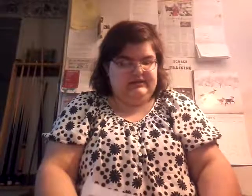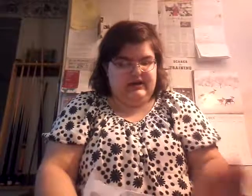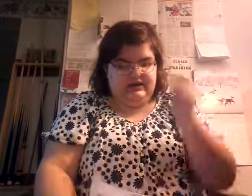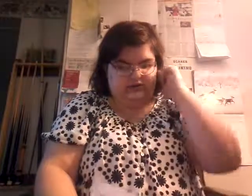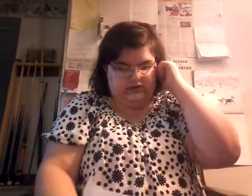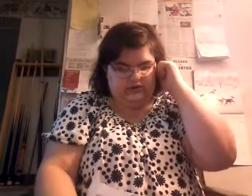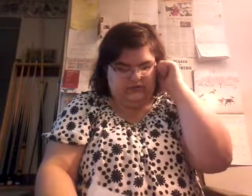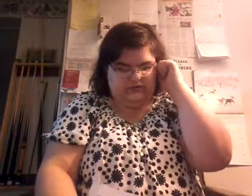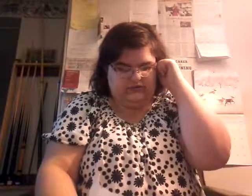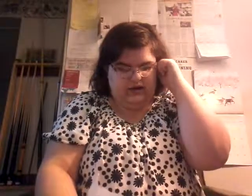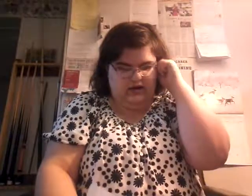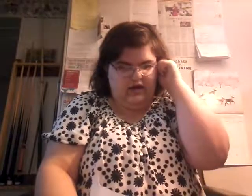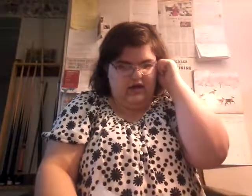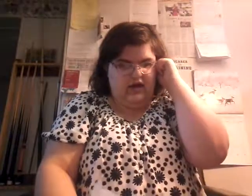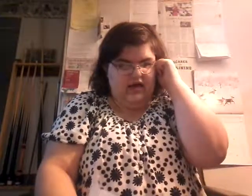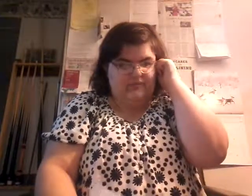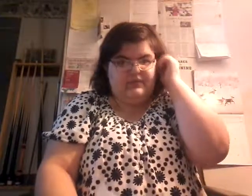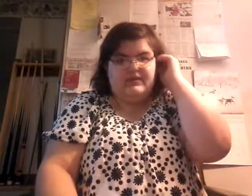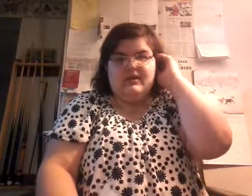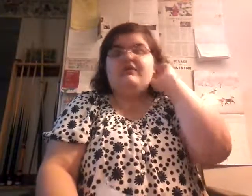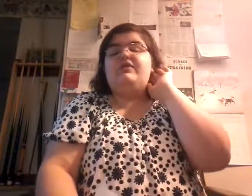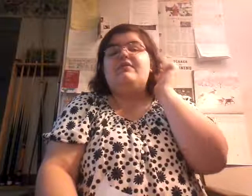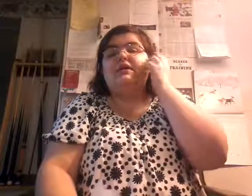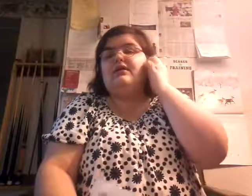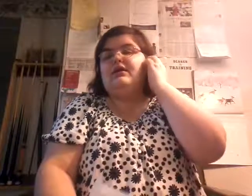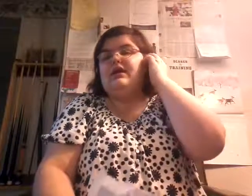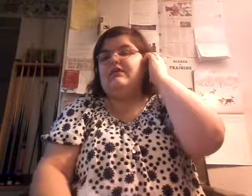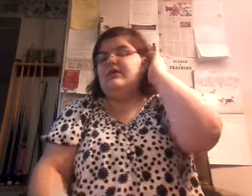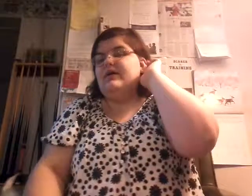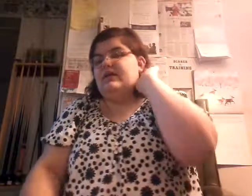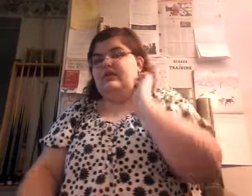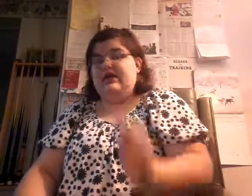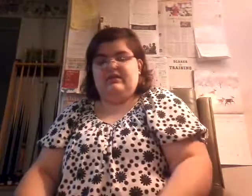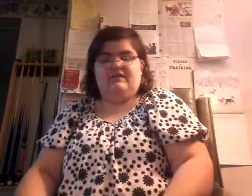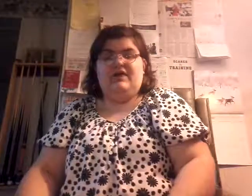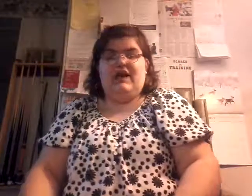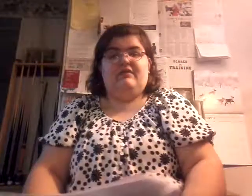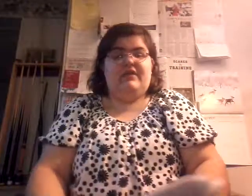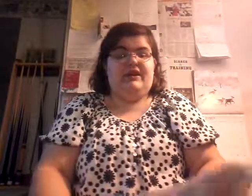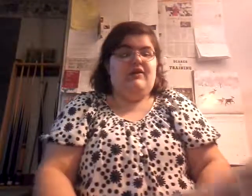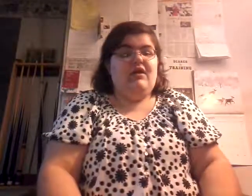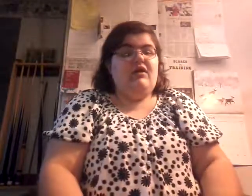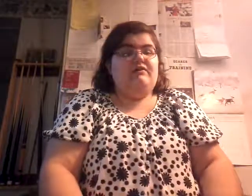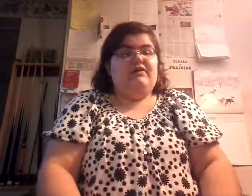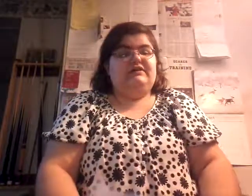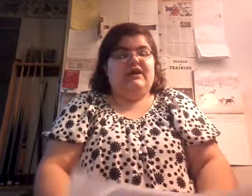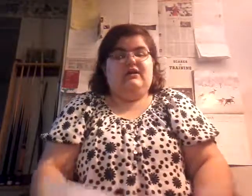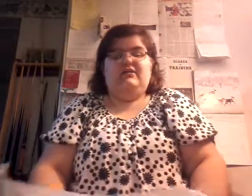I learned for this song. If you want to look at the other video for this song, you